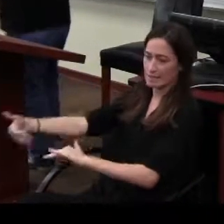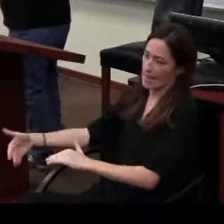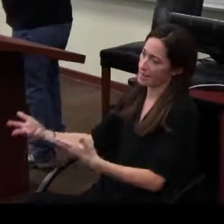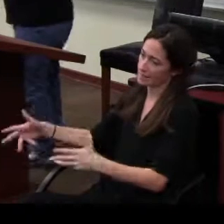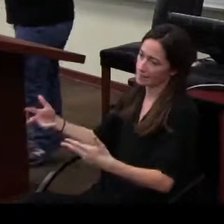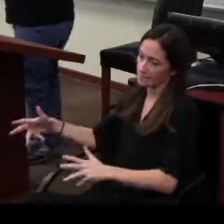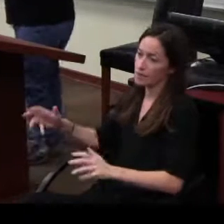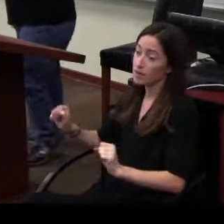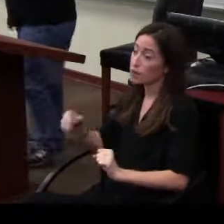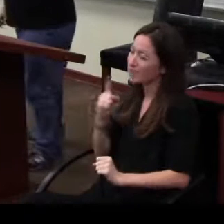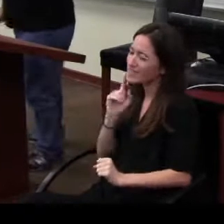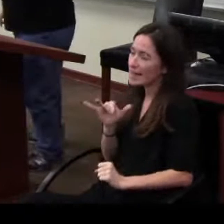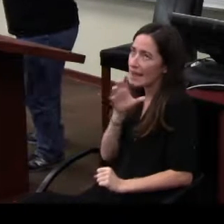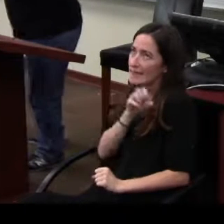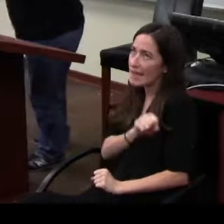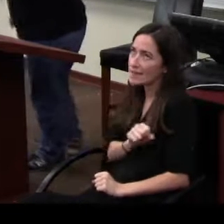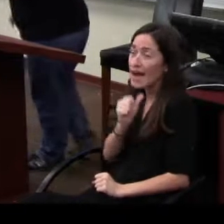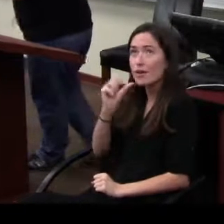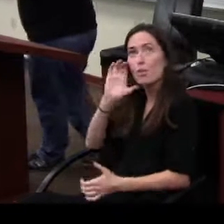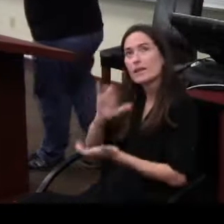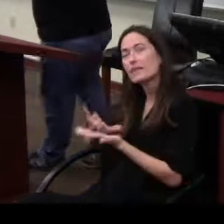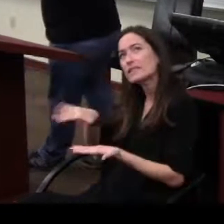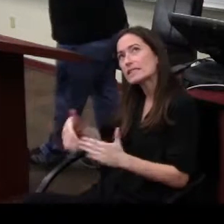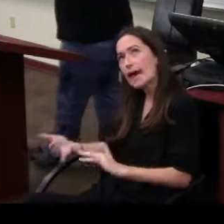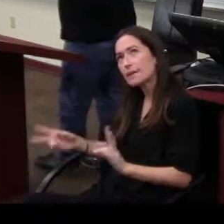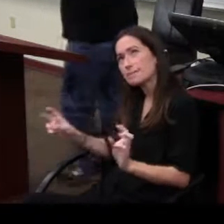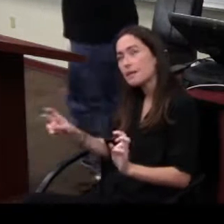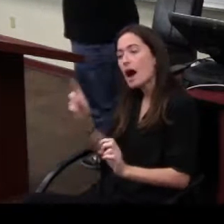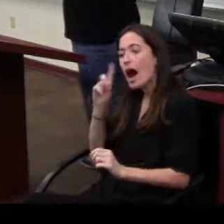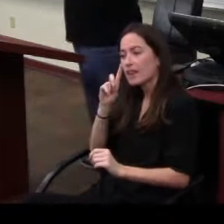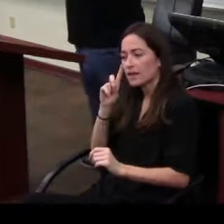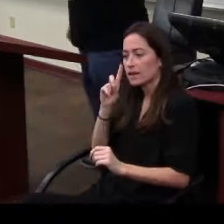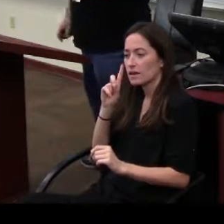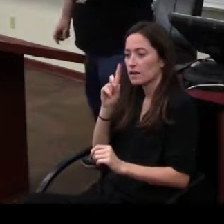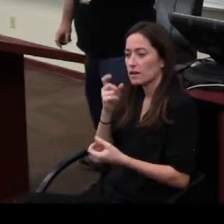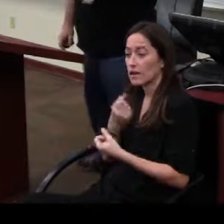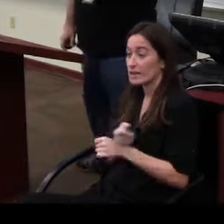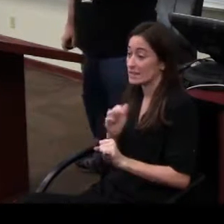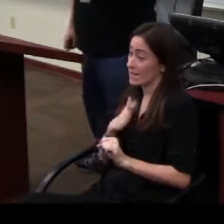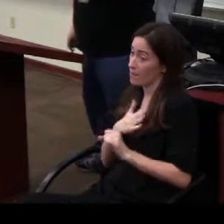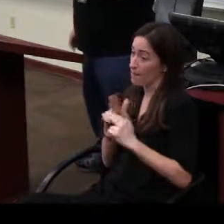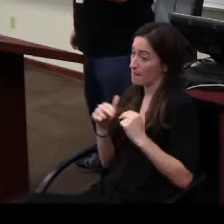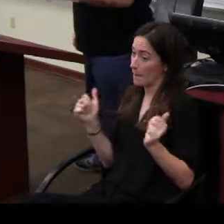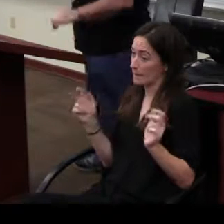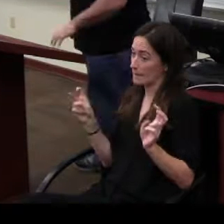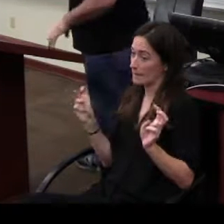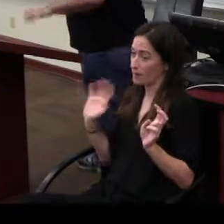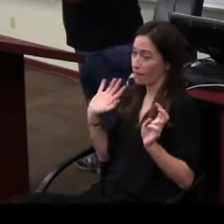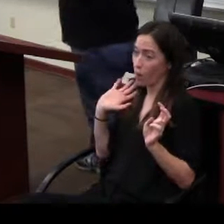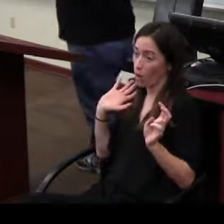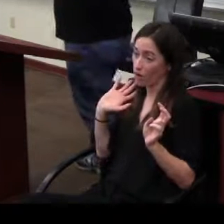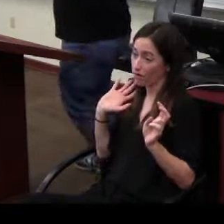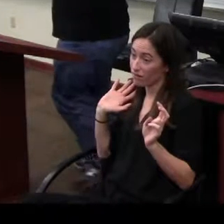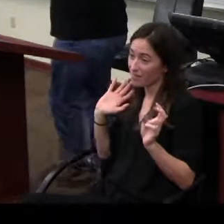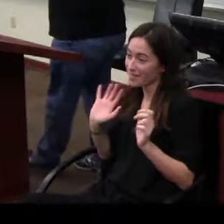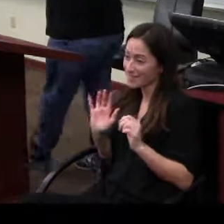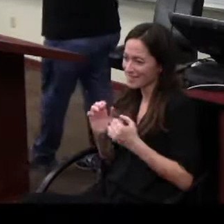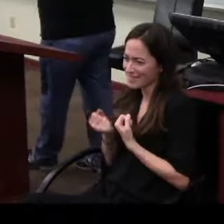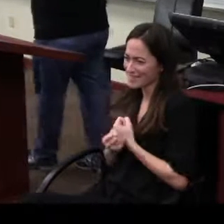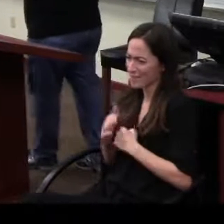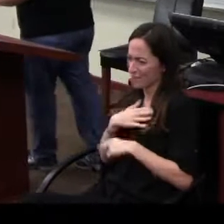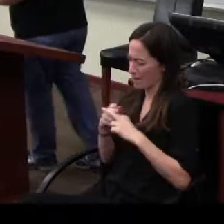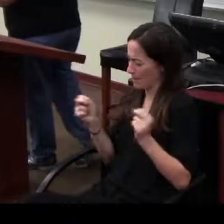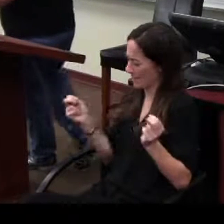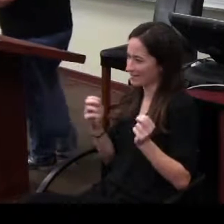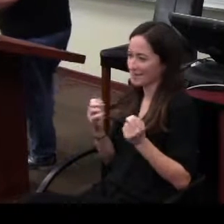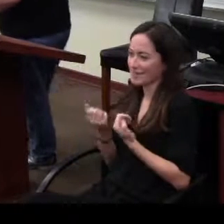You can make that argument, I guess. I don't believe it is. I think it saved my bacon before just as a last ditch, right? This is all about